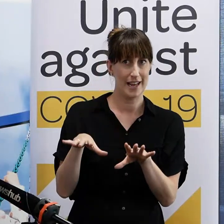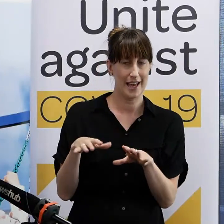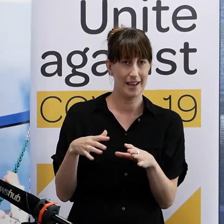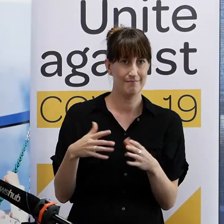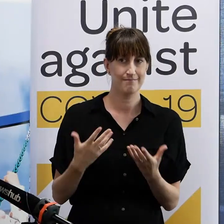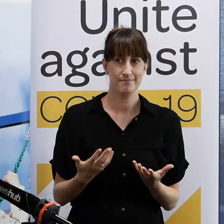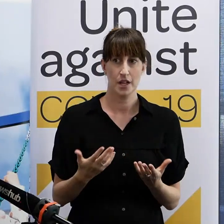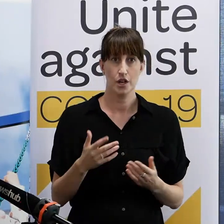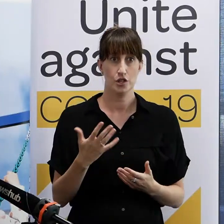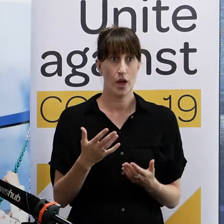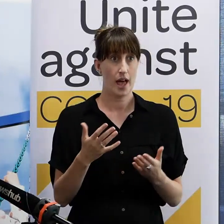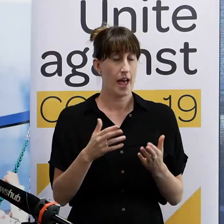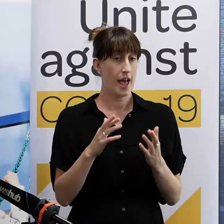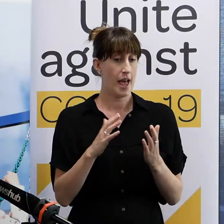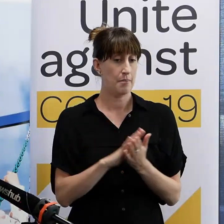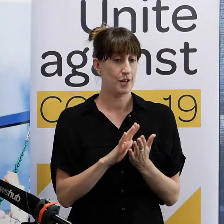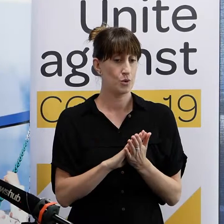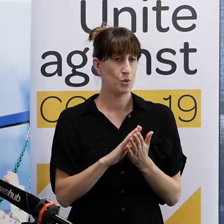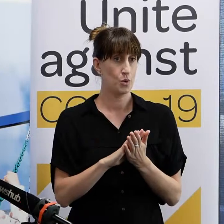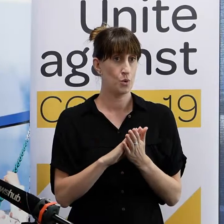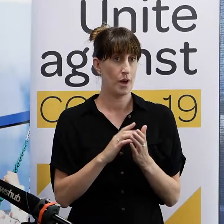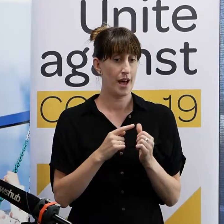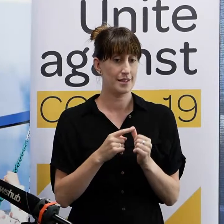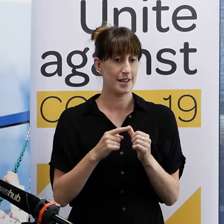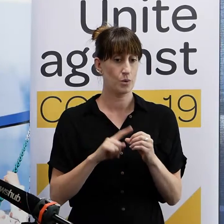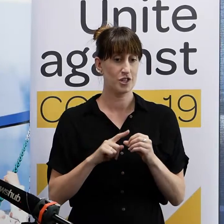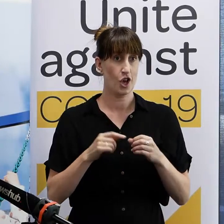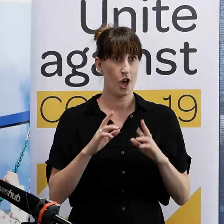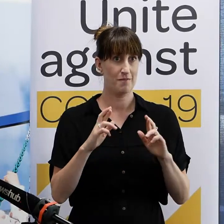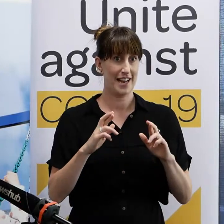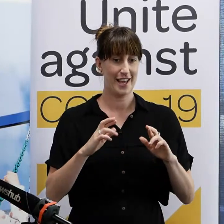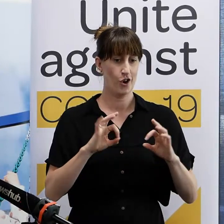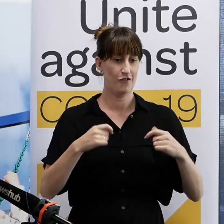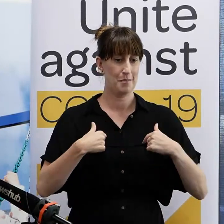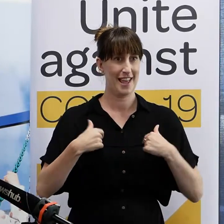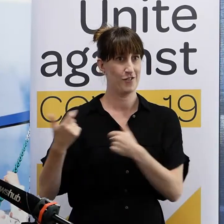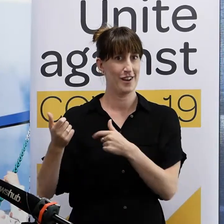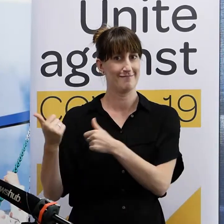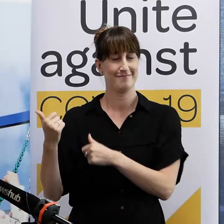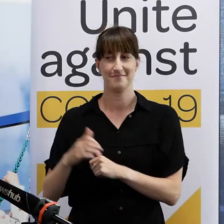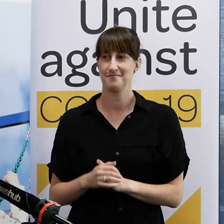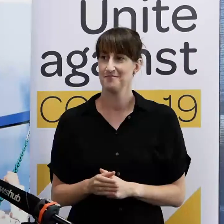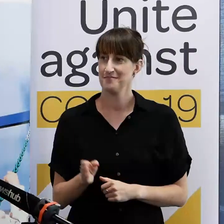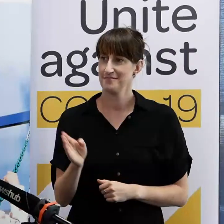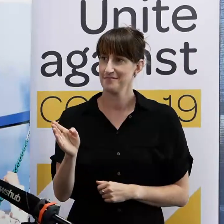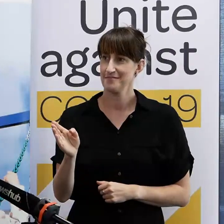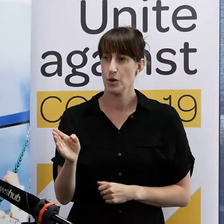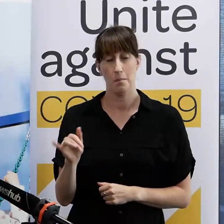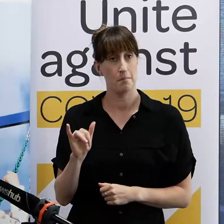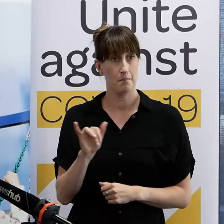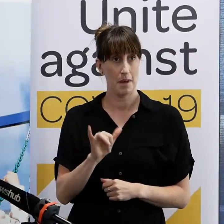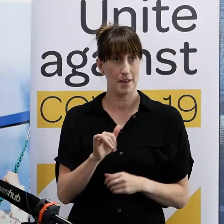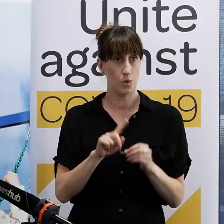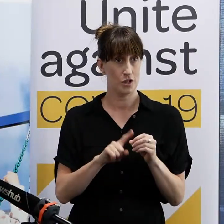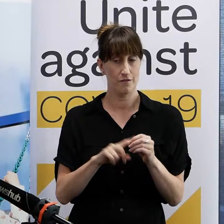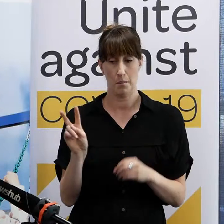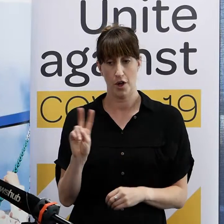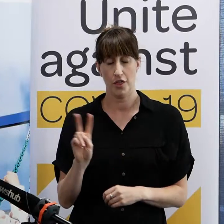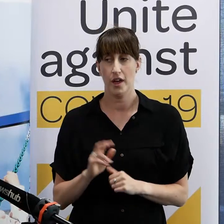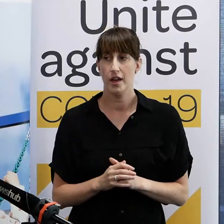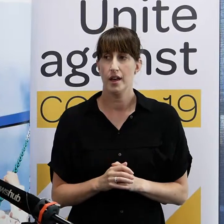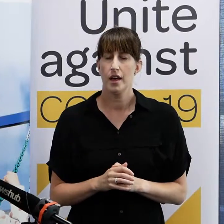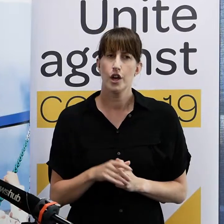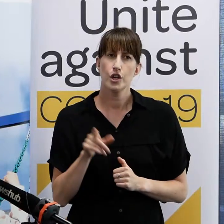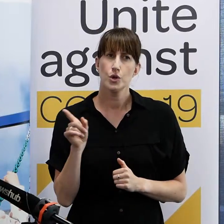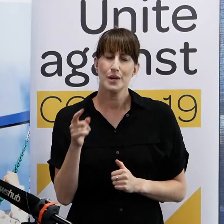Happy to take questions, and hopefully they're all for Brigadier Bliss. When you said, or maybe it's for Brigadier Bliss as well, but when you said that you considered or had considered